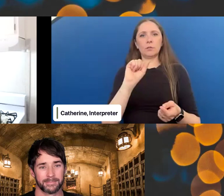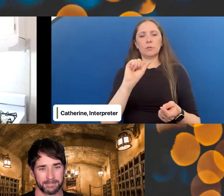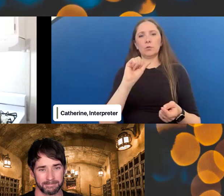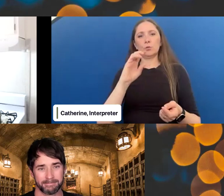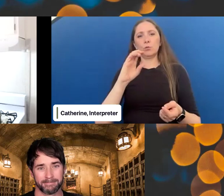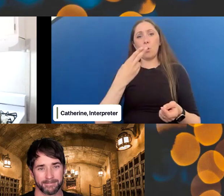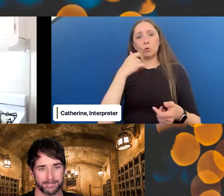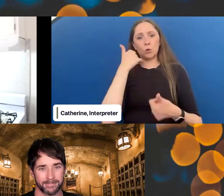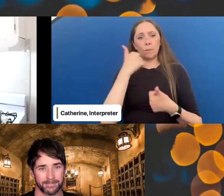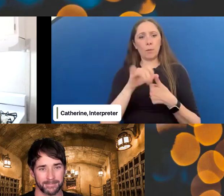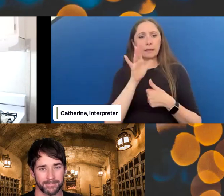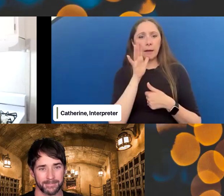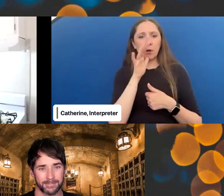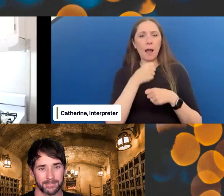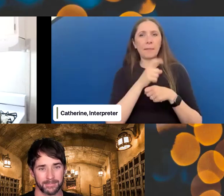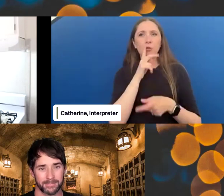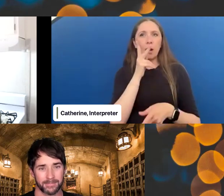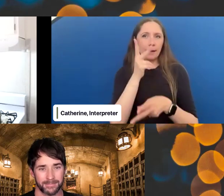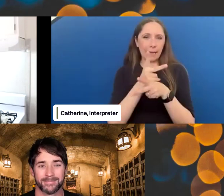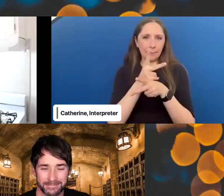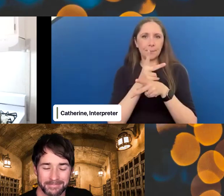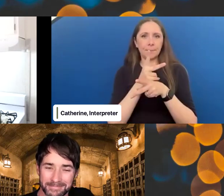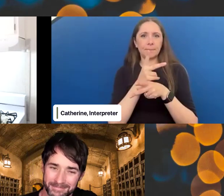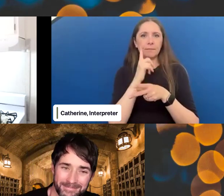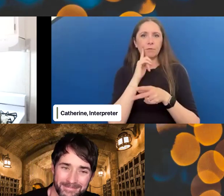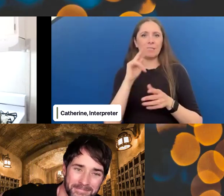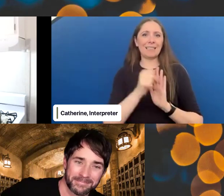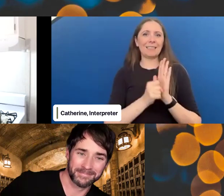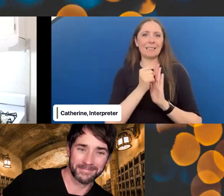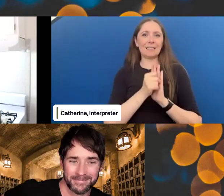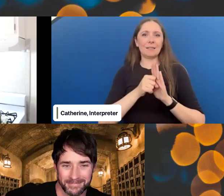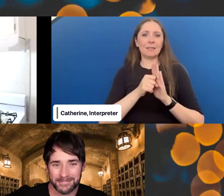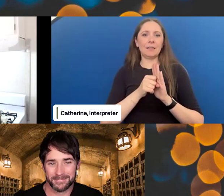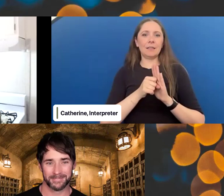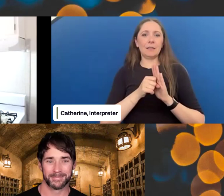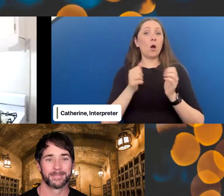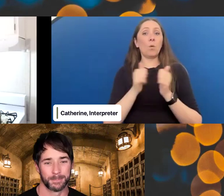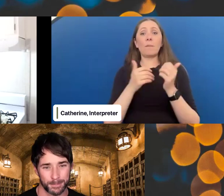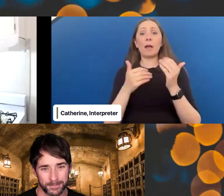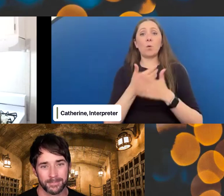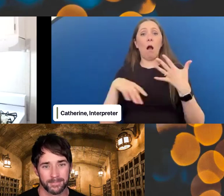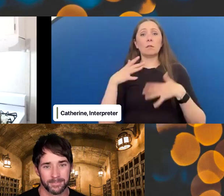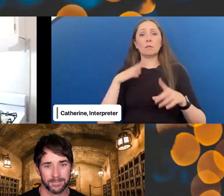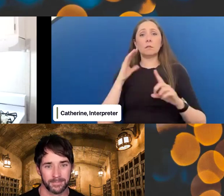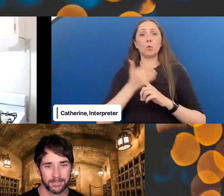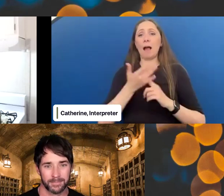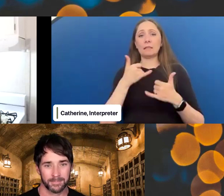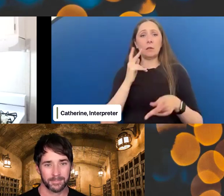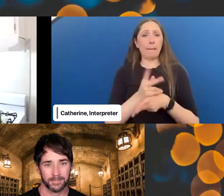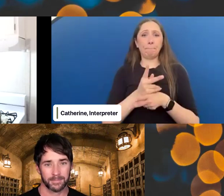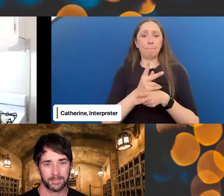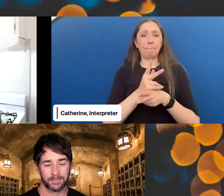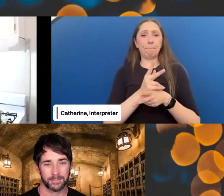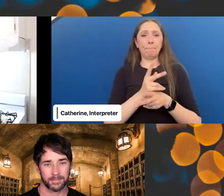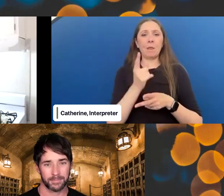with. And I made sure I kept that sash in season 2, even under all my new costume changes. So that was just a